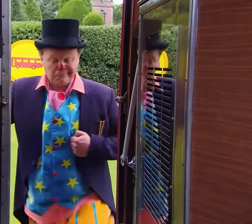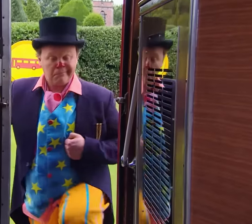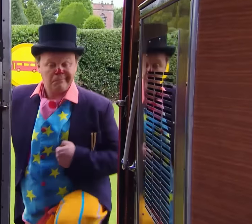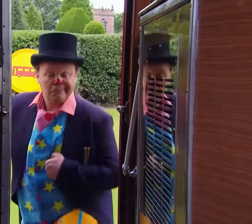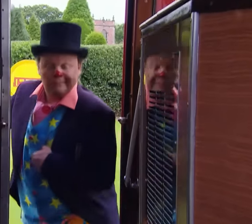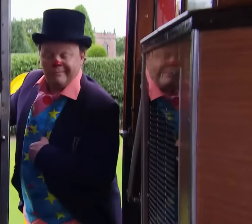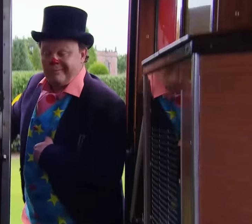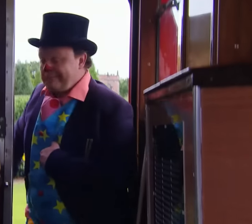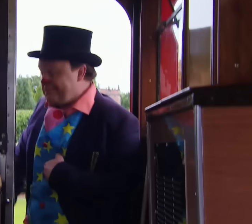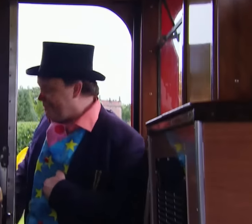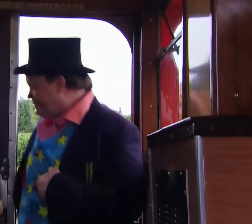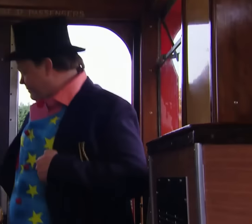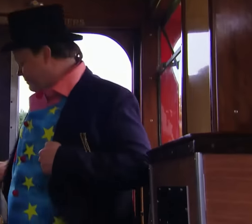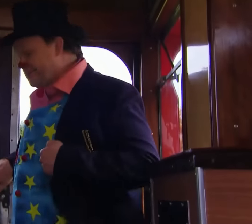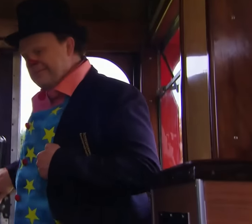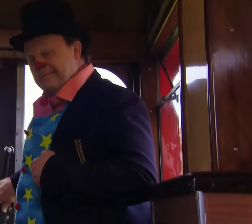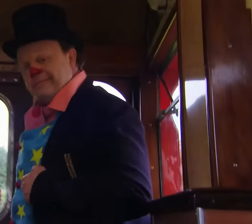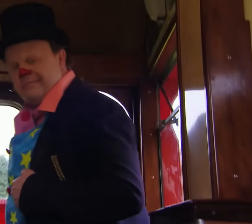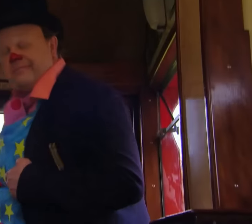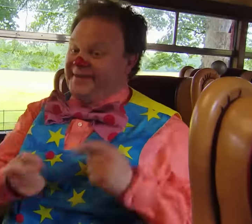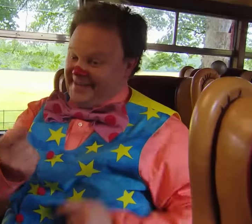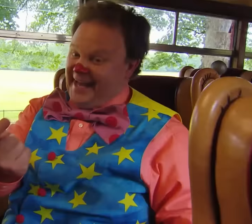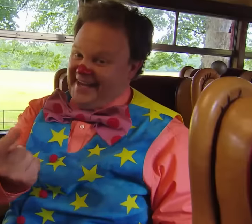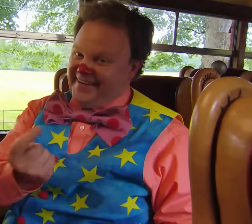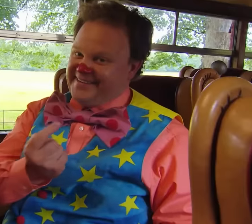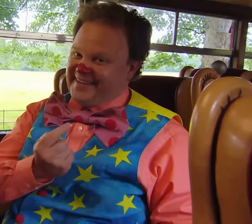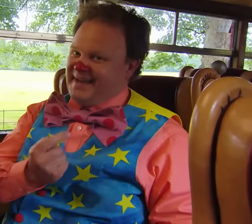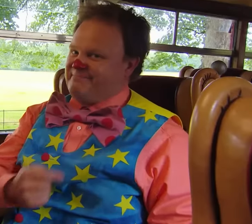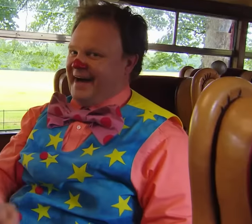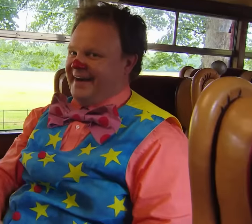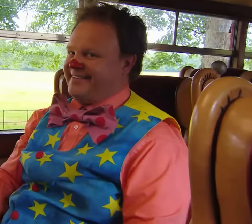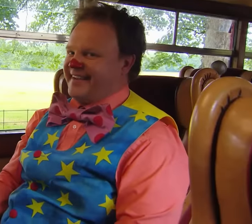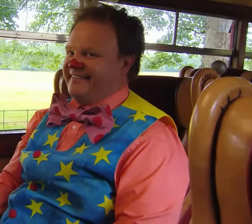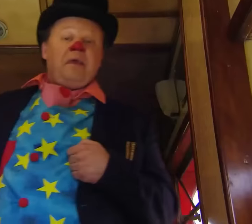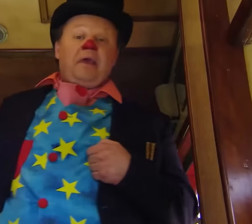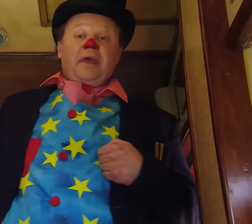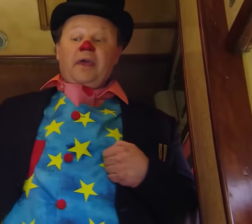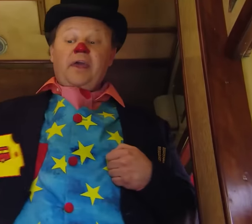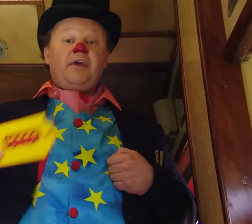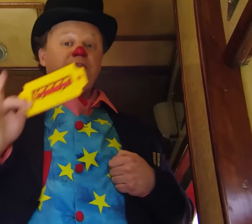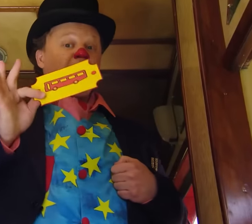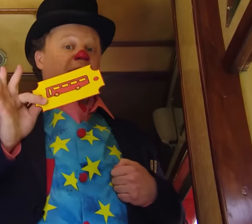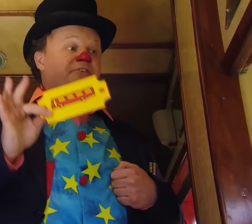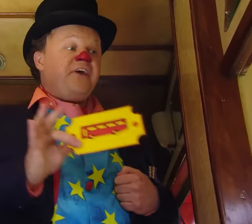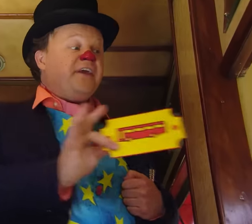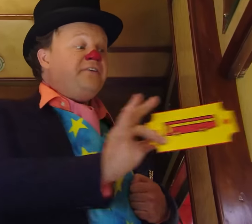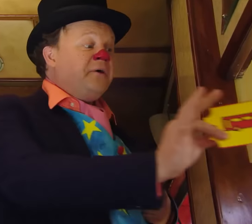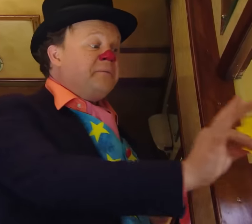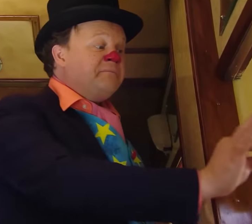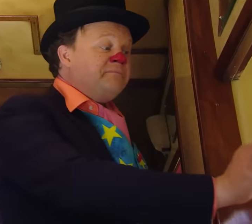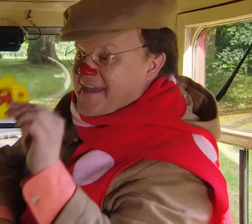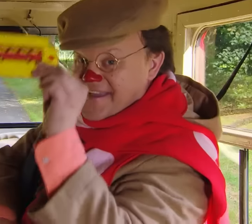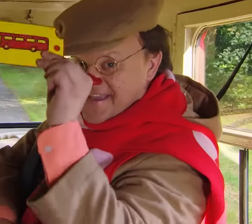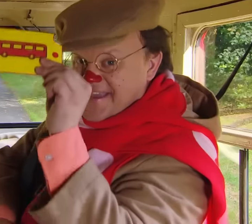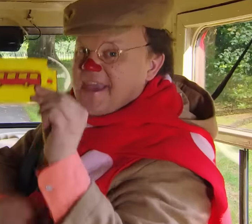Oh, it's Lord Tumble getting onto the bus. Here's my ticket. Oh, thank